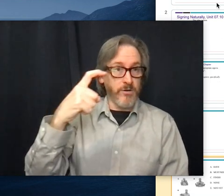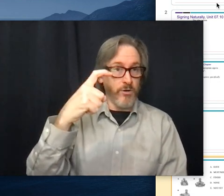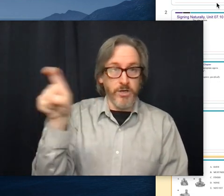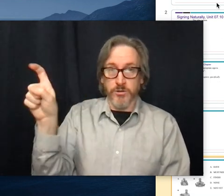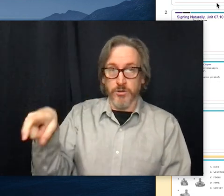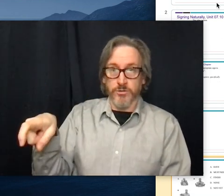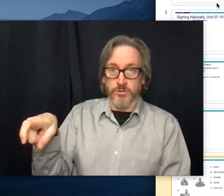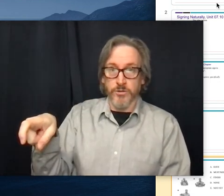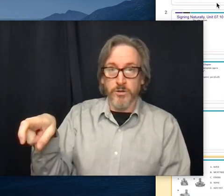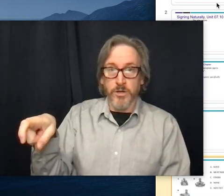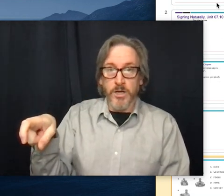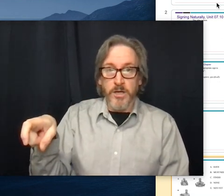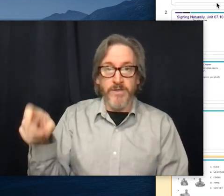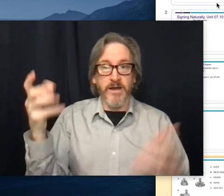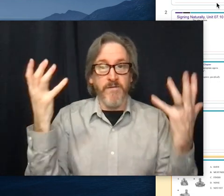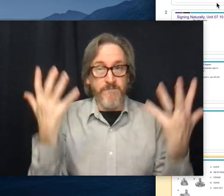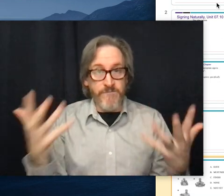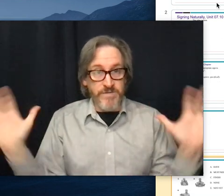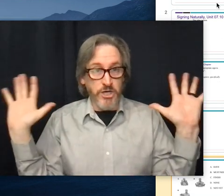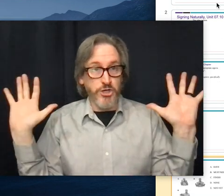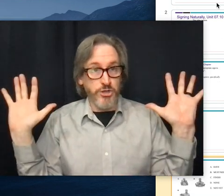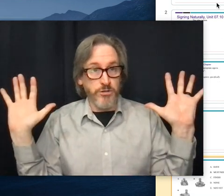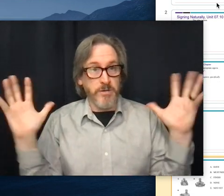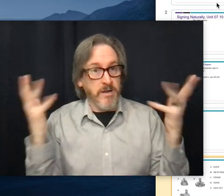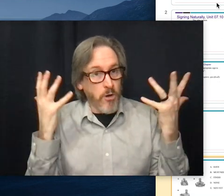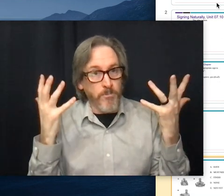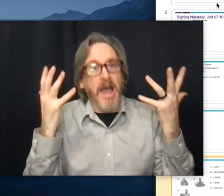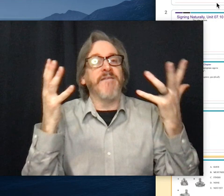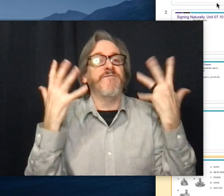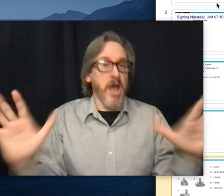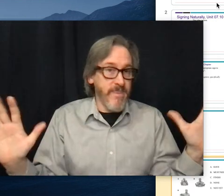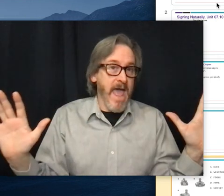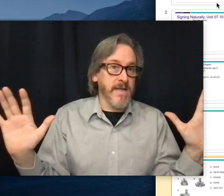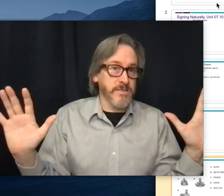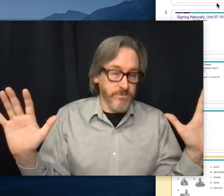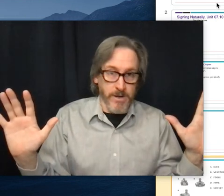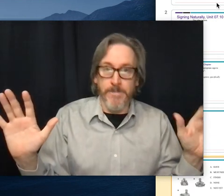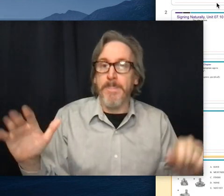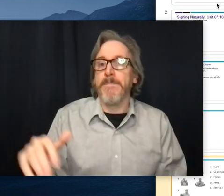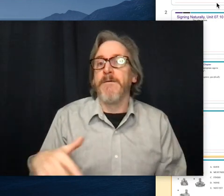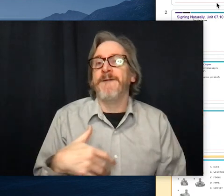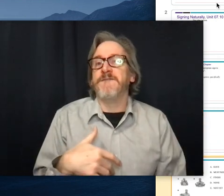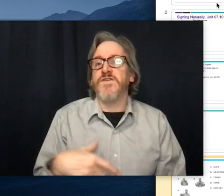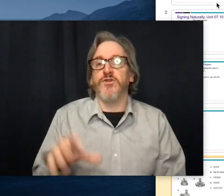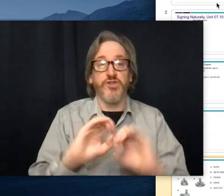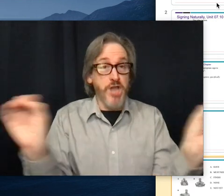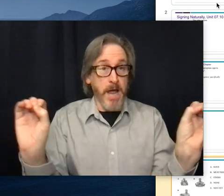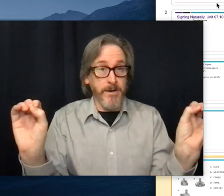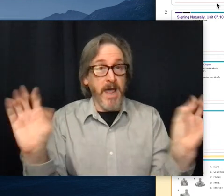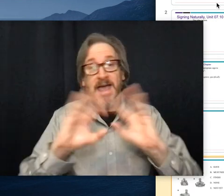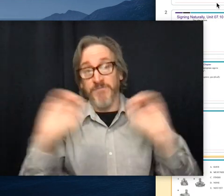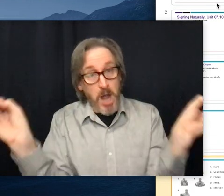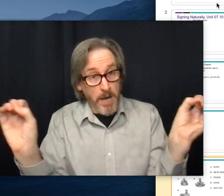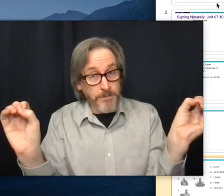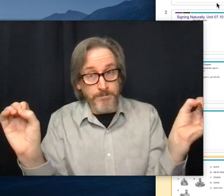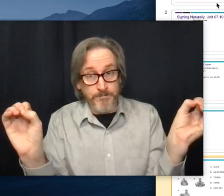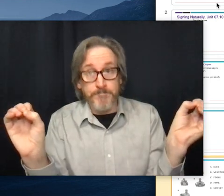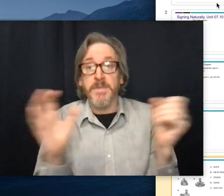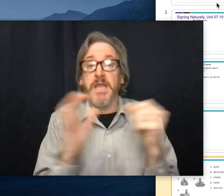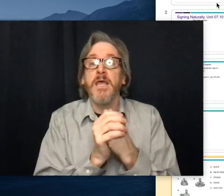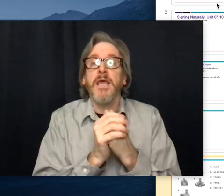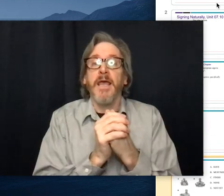right? Little hook. Then finish. I've done that, right? And there's none. I have